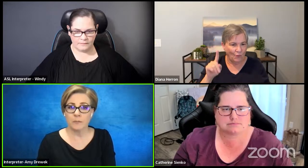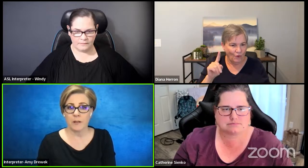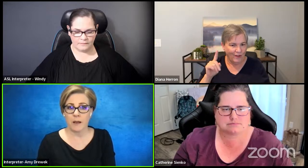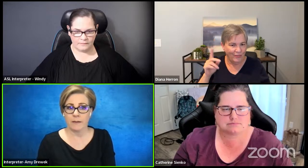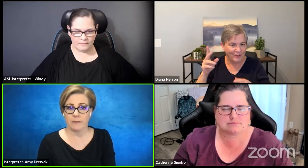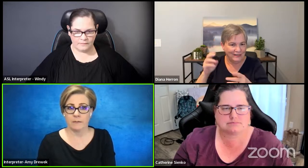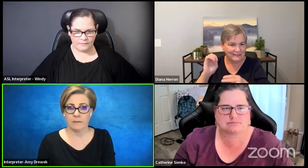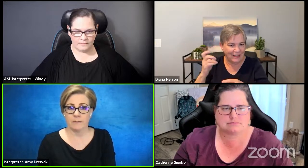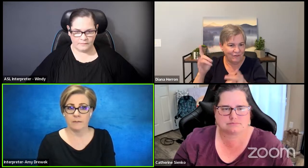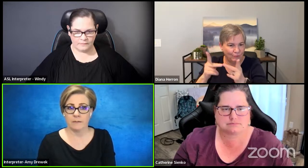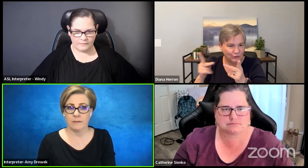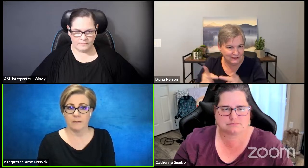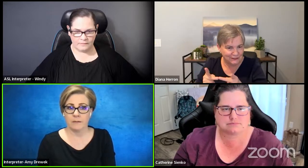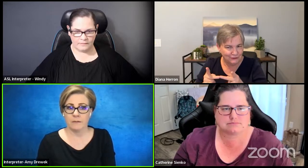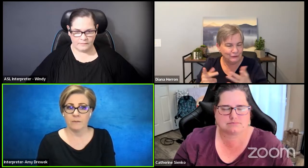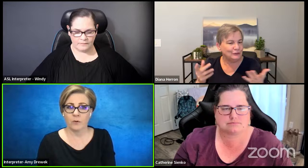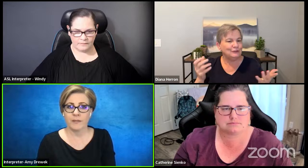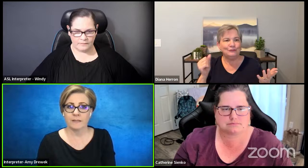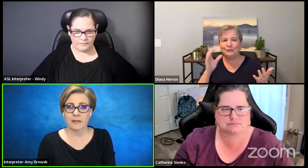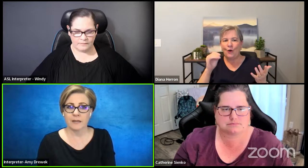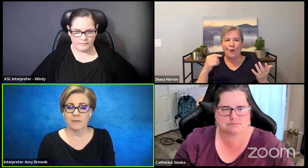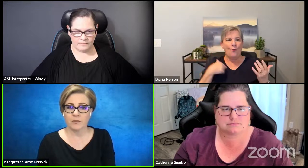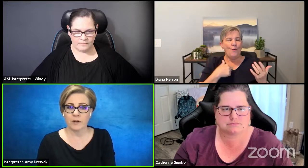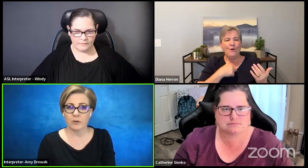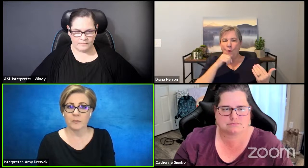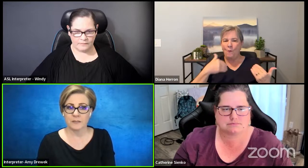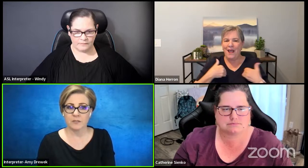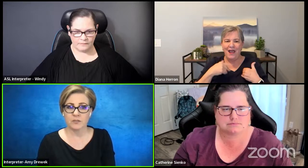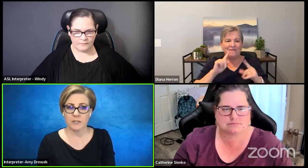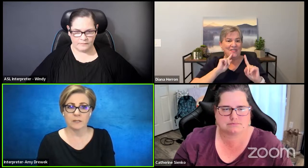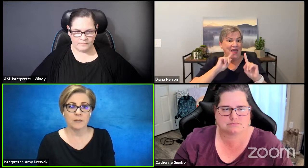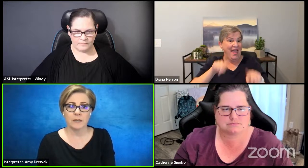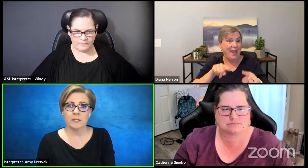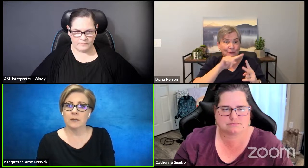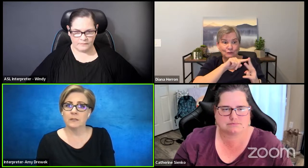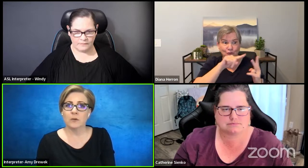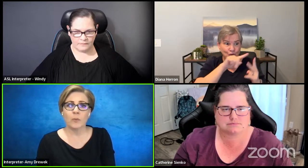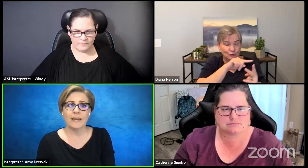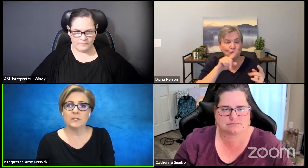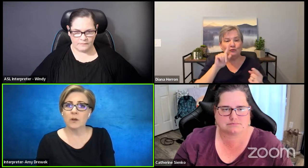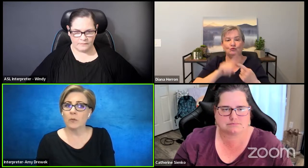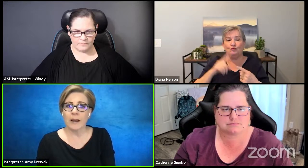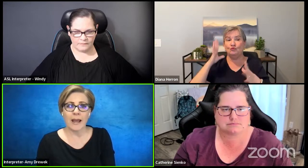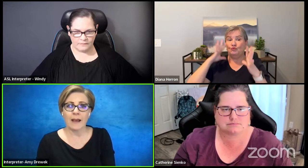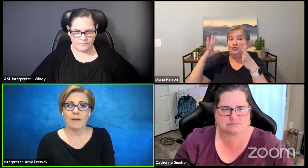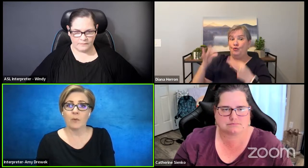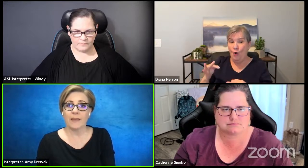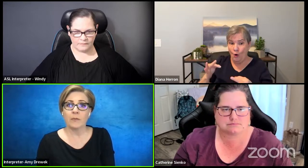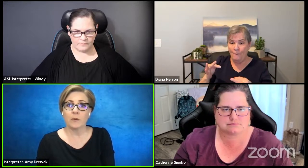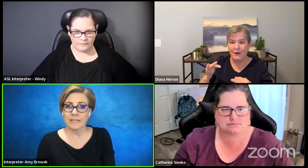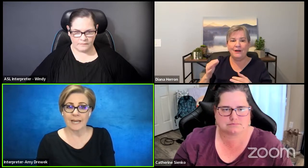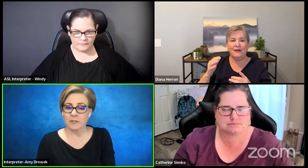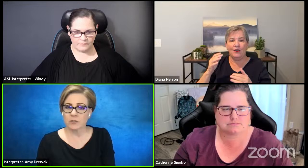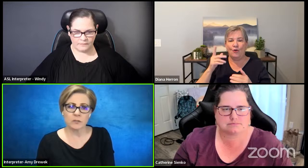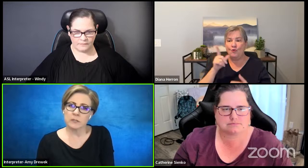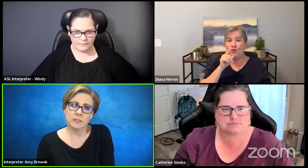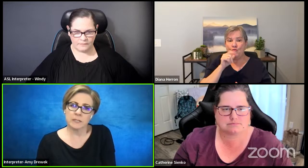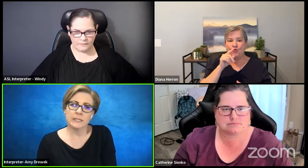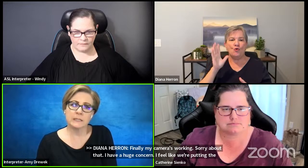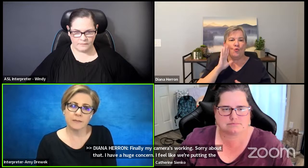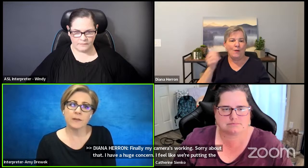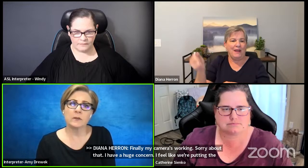will be allowed to apply for the executive director position. So we don't have, without